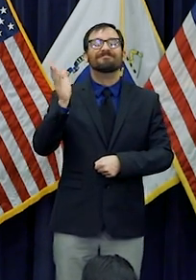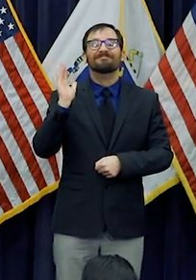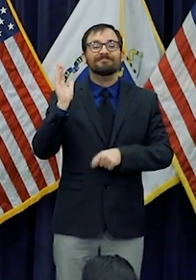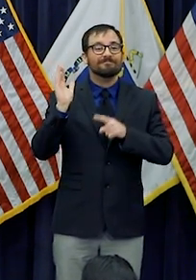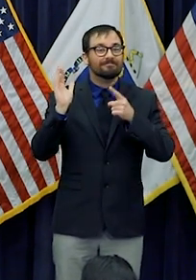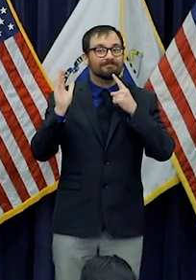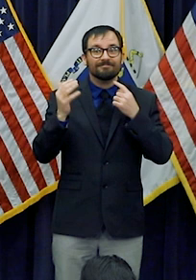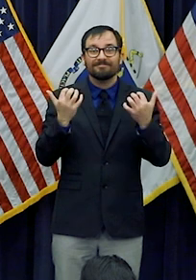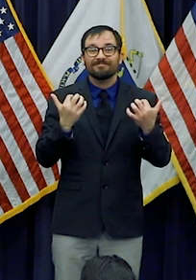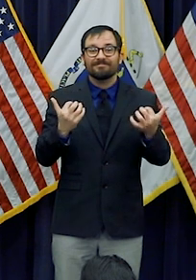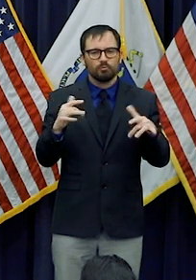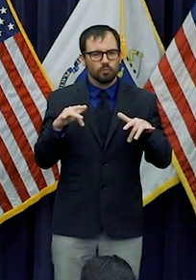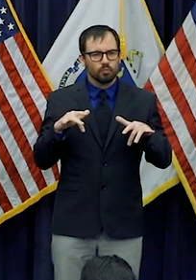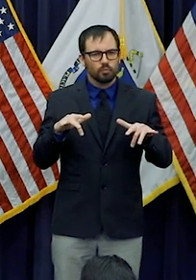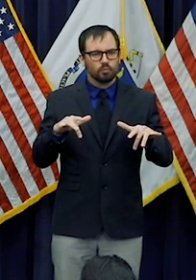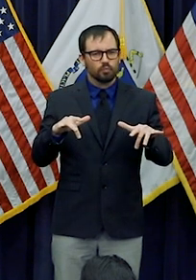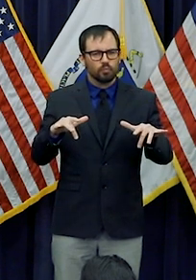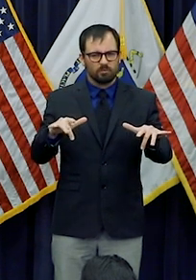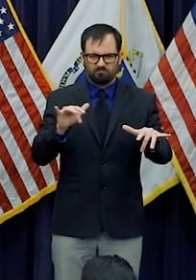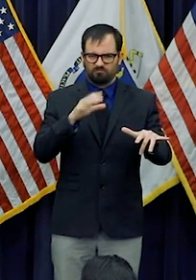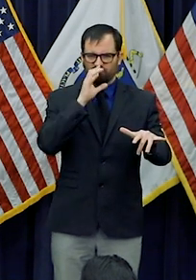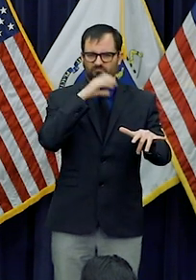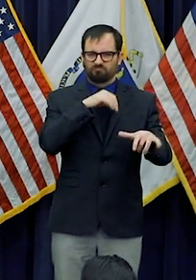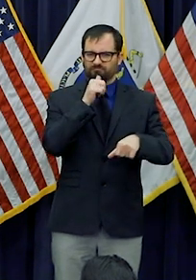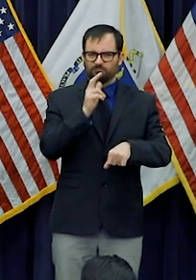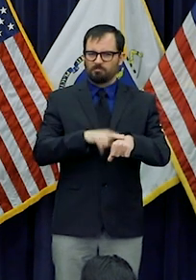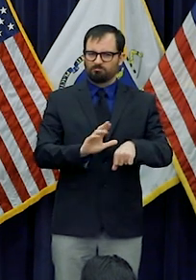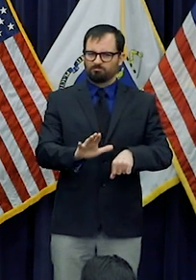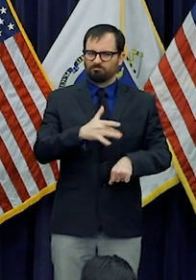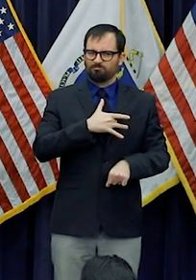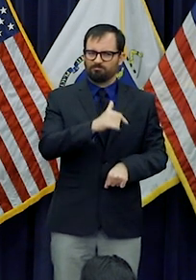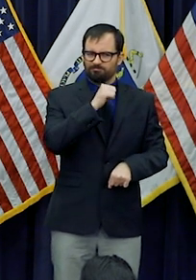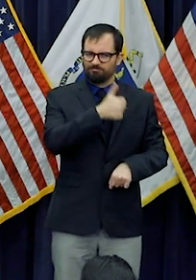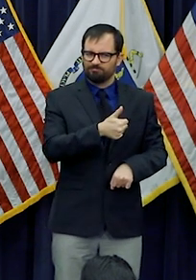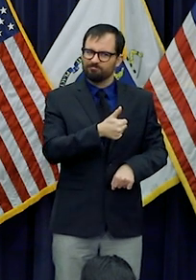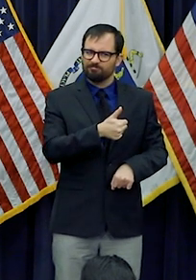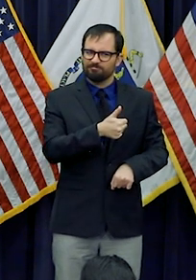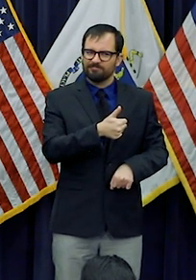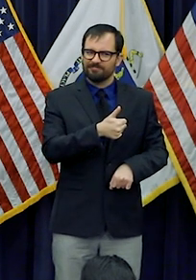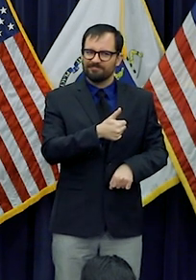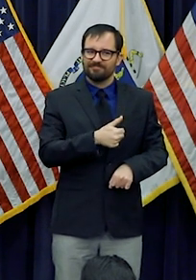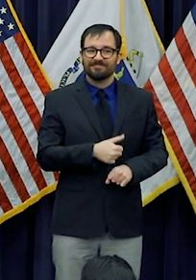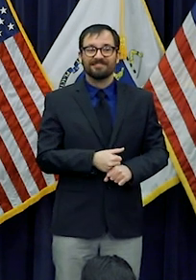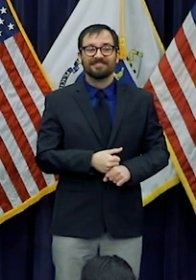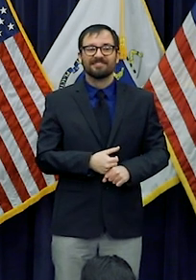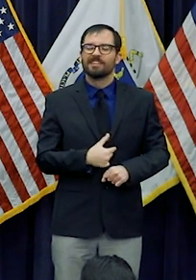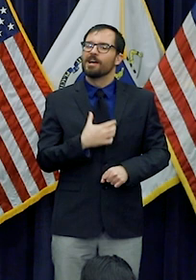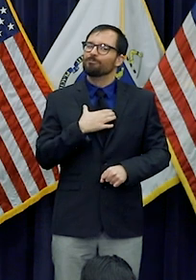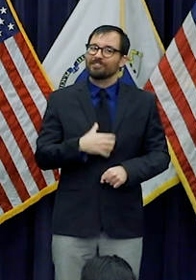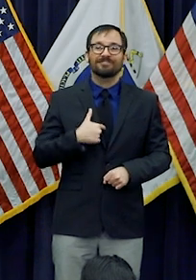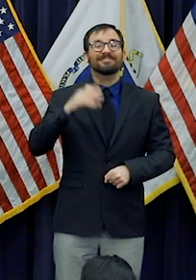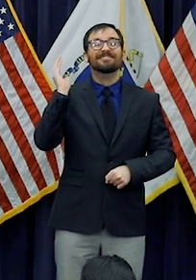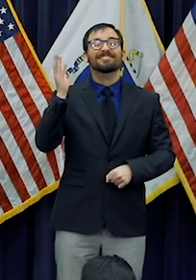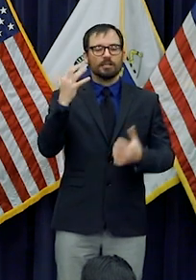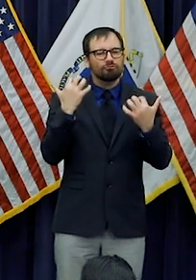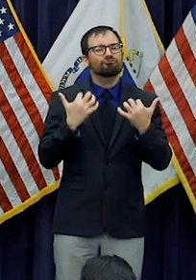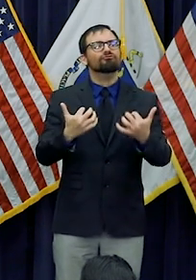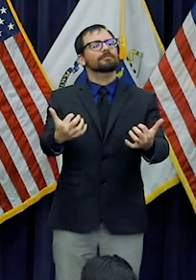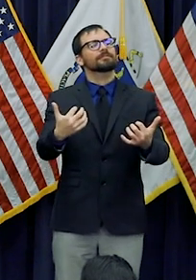other with people practicing their faith reminded me in a very personal and specific